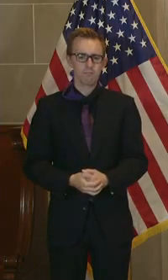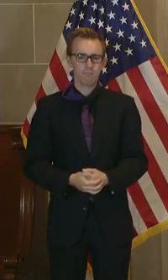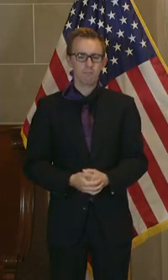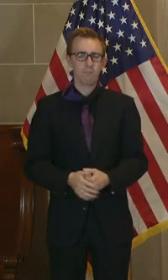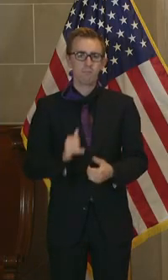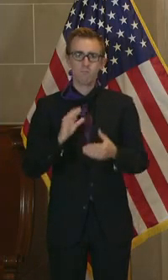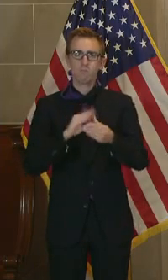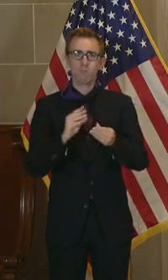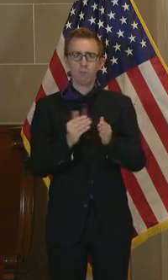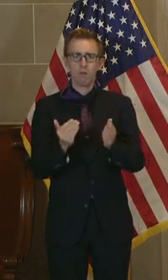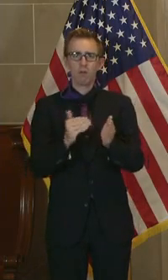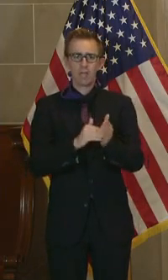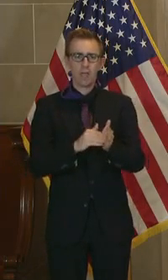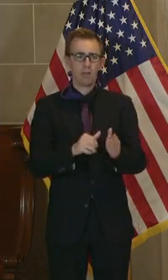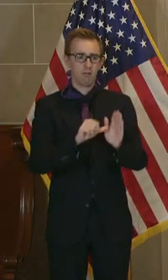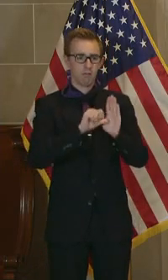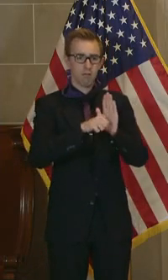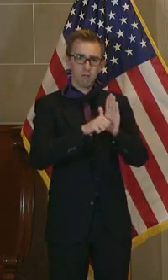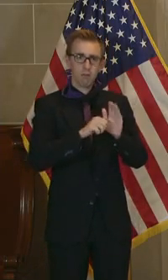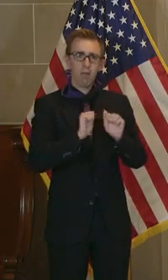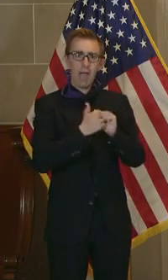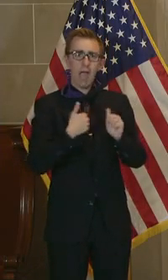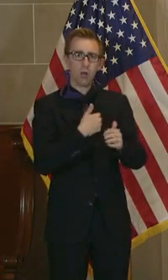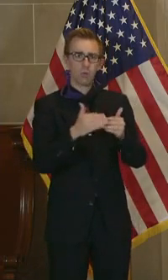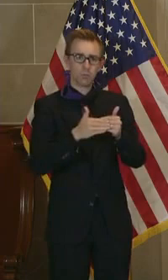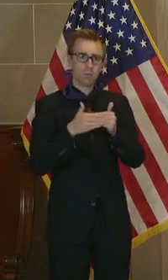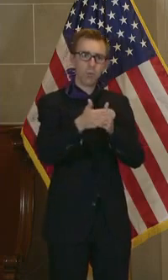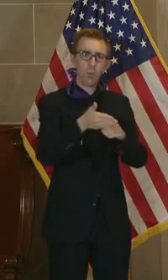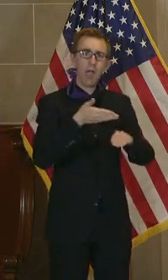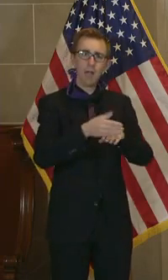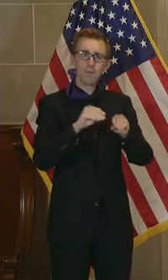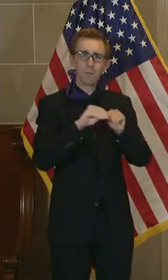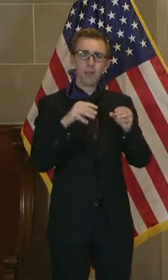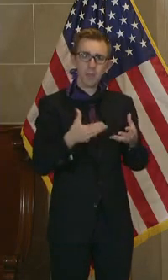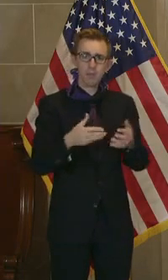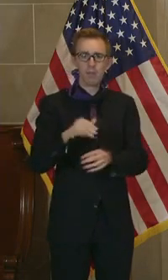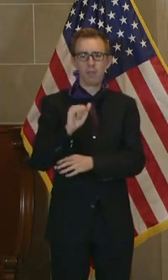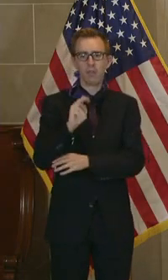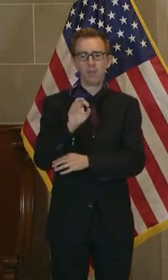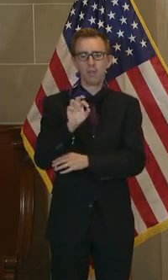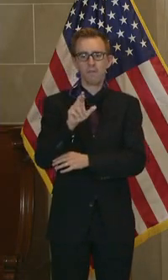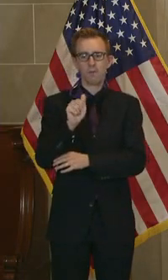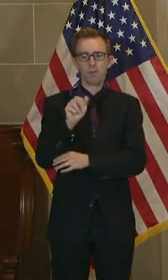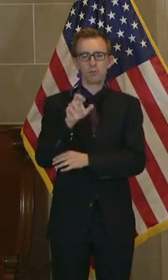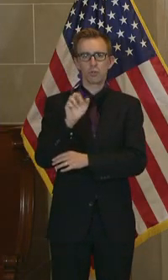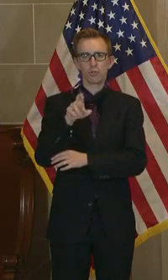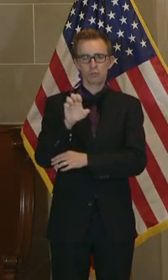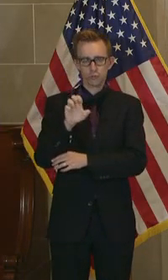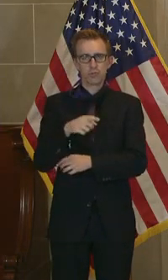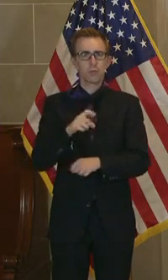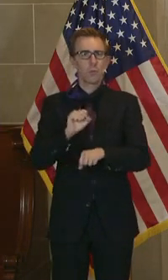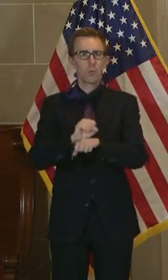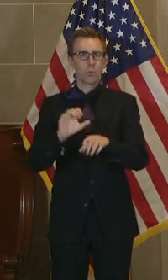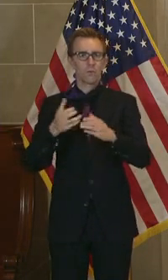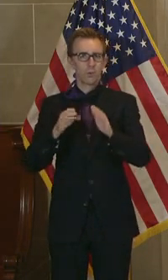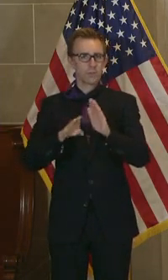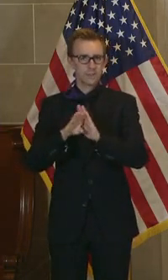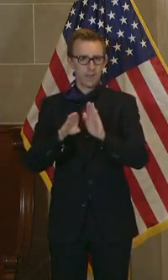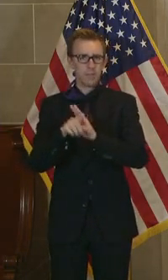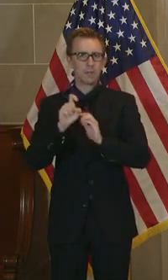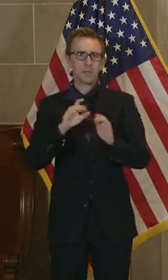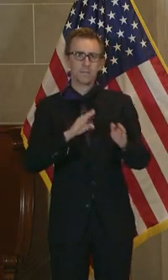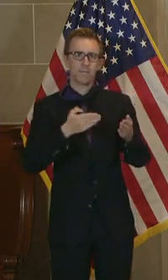the keys to moving Missouri forward after this pandemic will be infrastructure and workforce development, and we have to get focused back